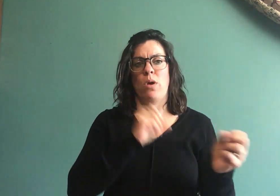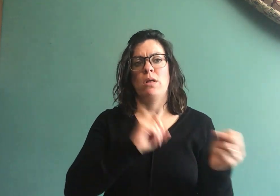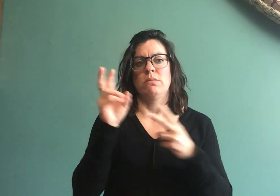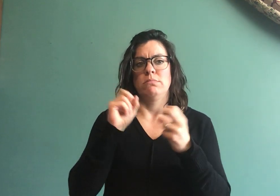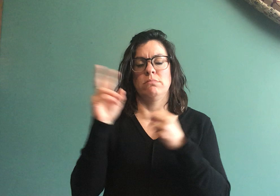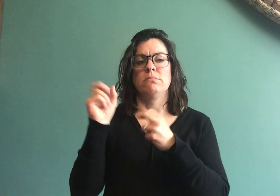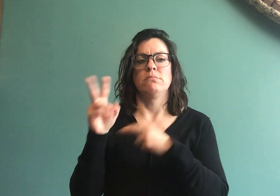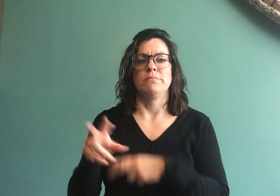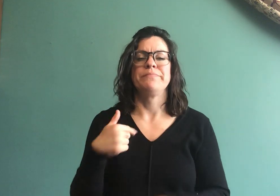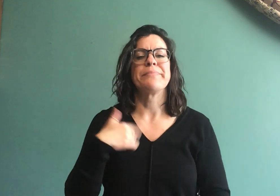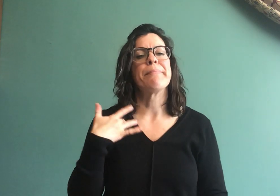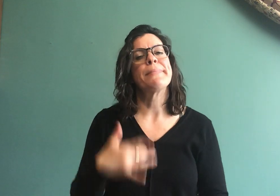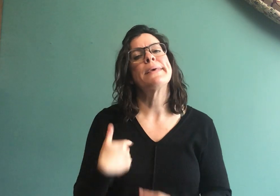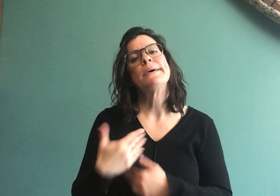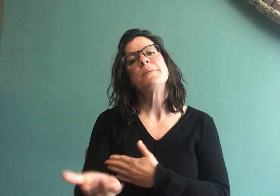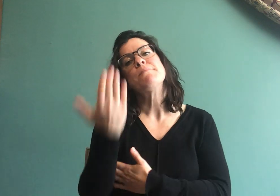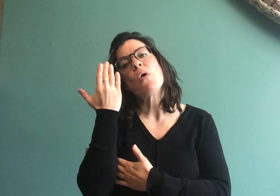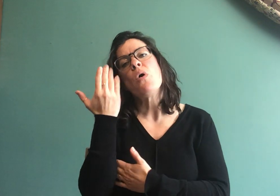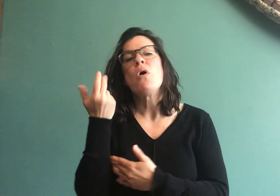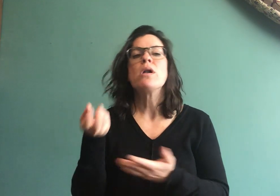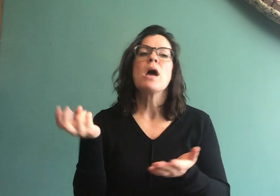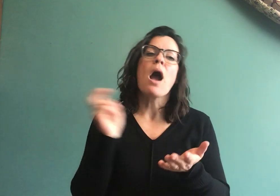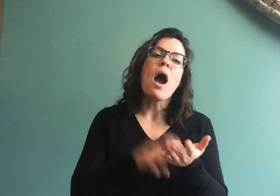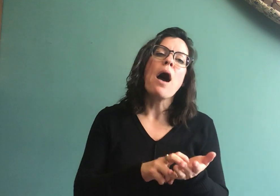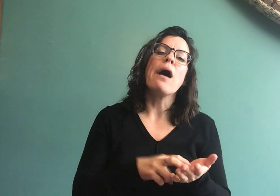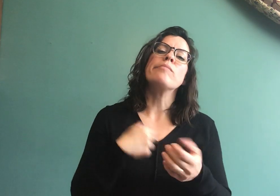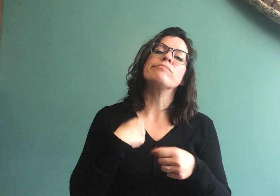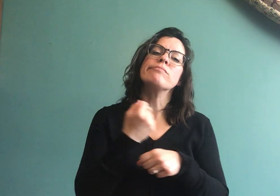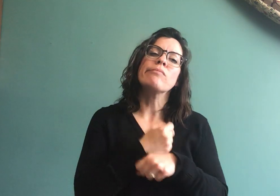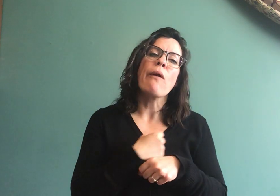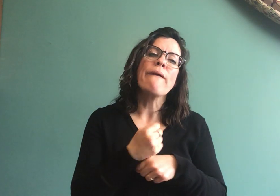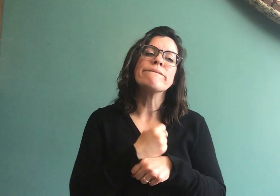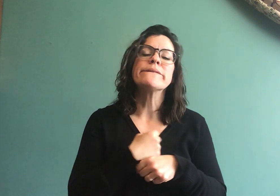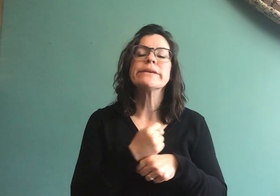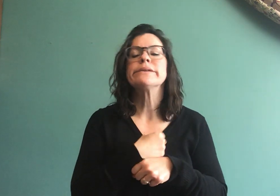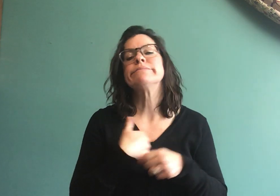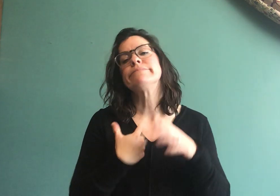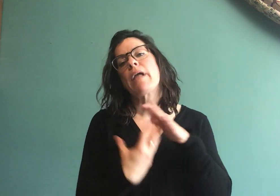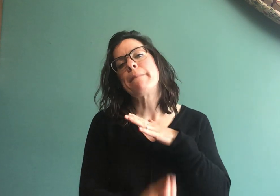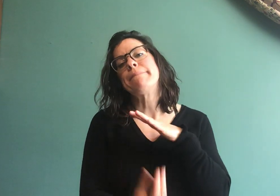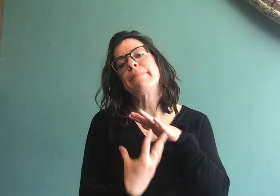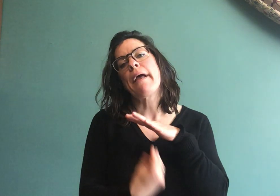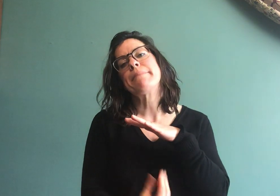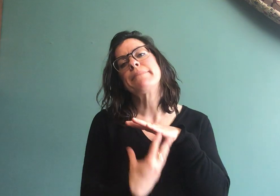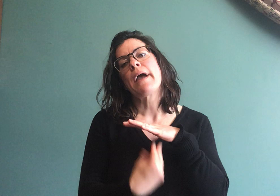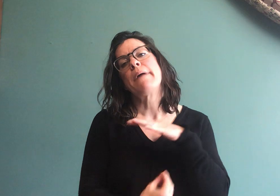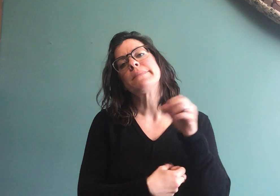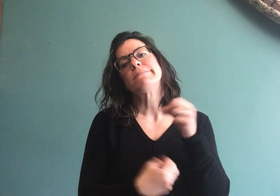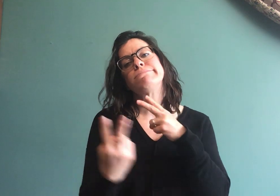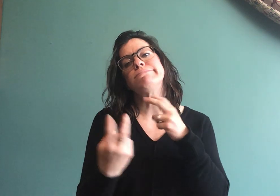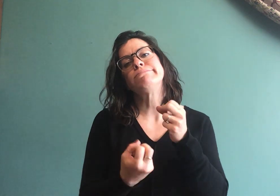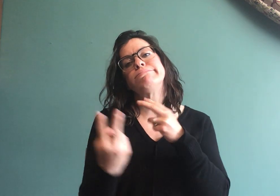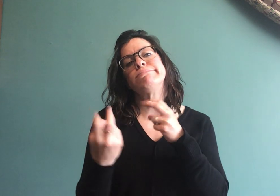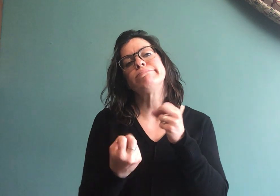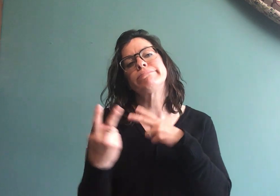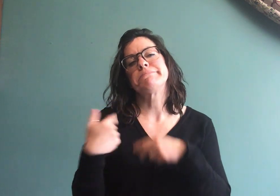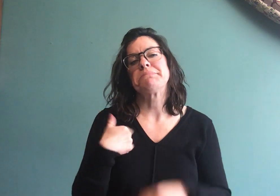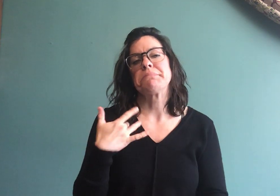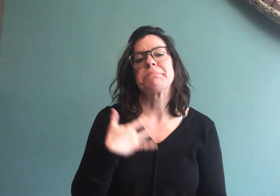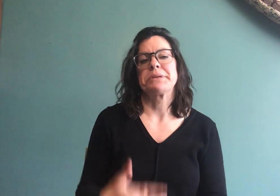I'll do some pictures and stuff. I'll do some copying, stuff like that. All right. So we're going to leave it there for today. All right.